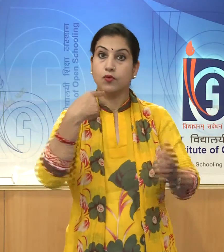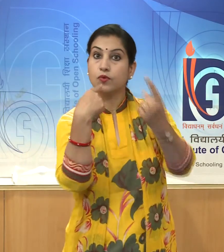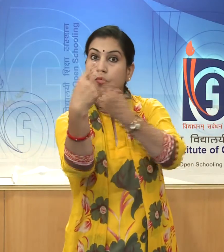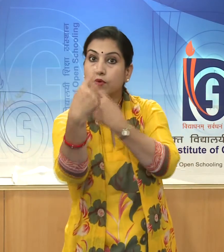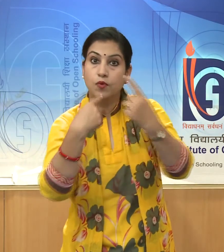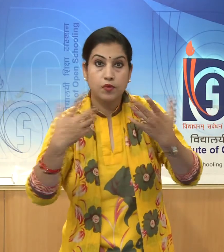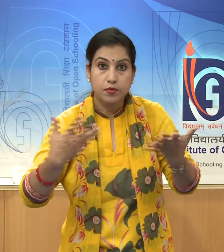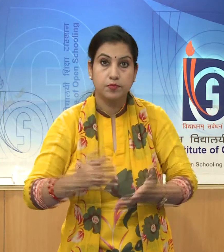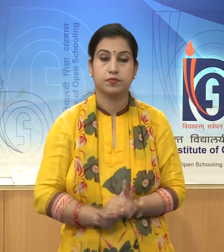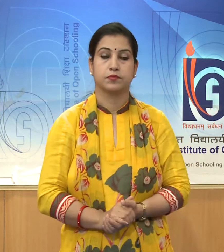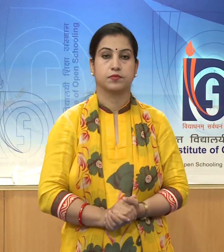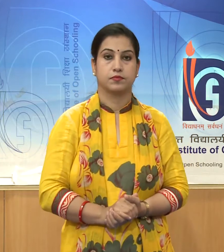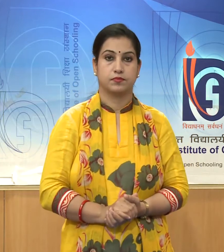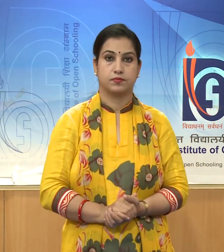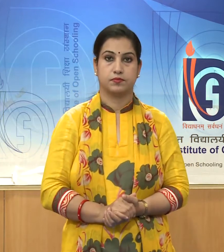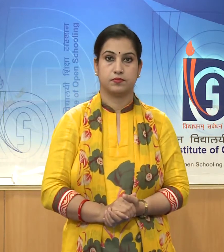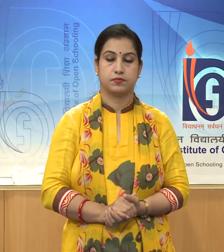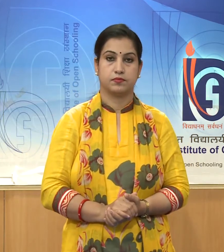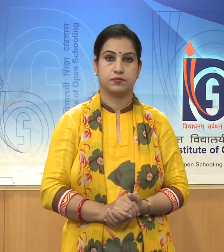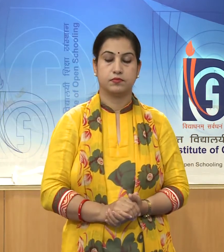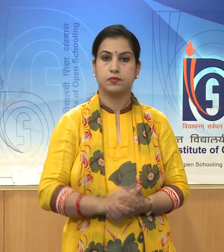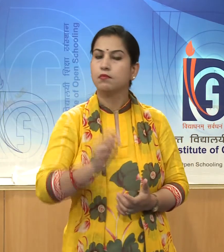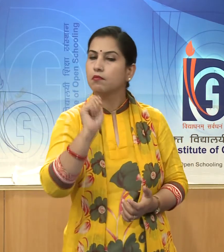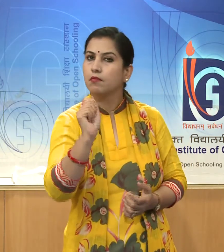appreciate the work of